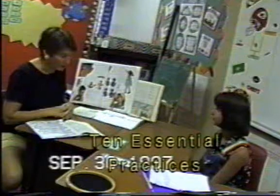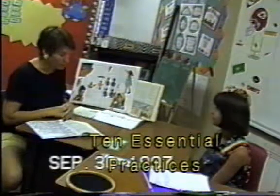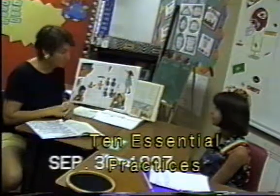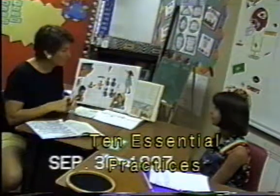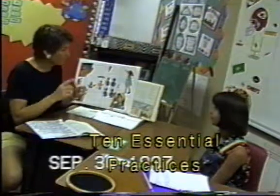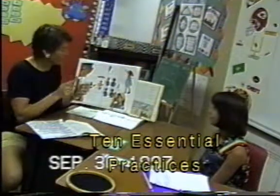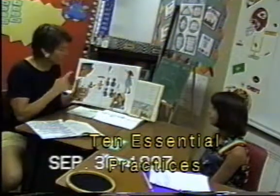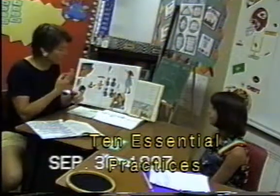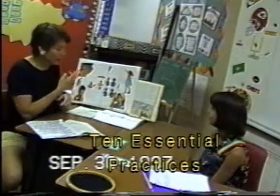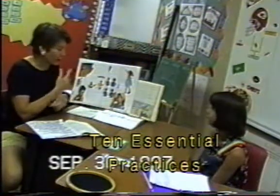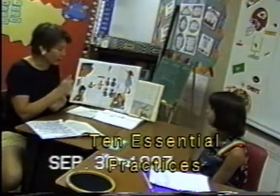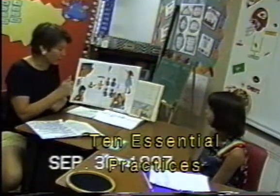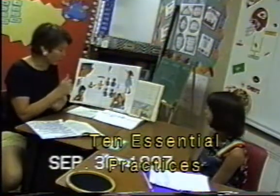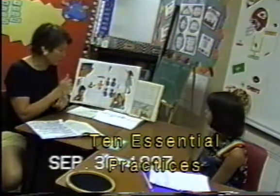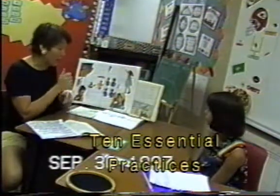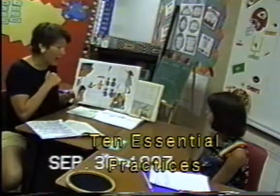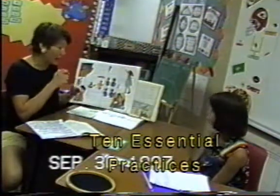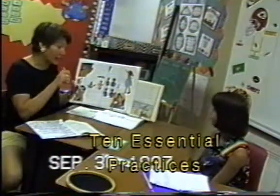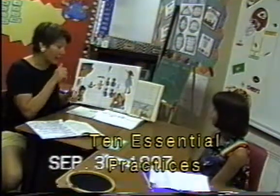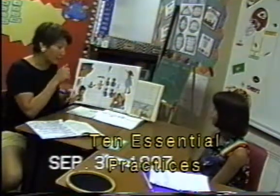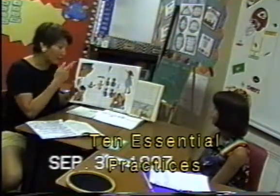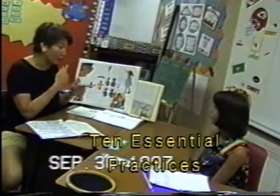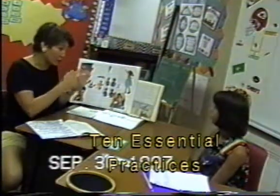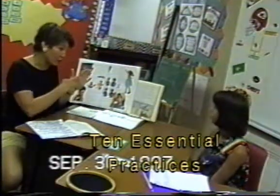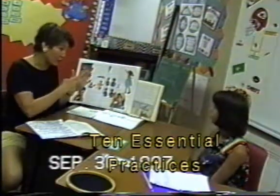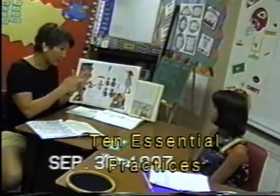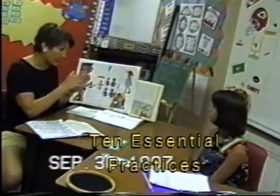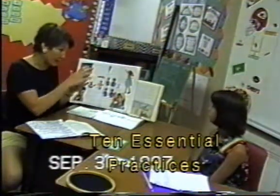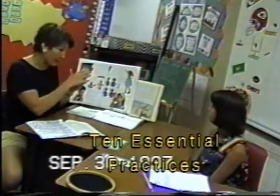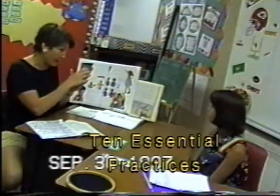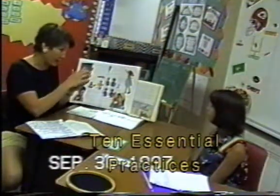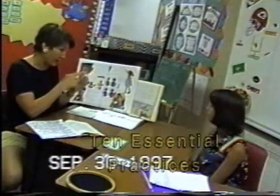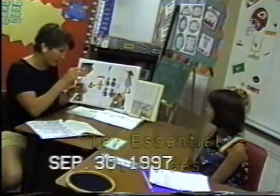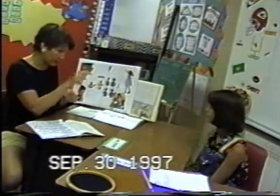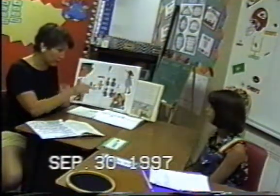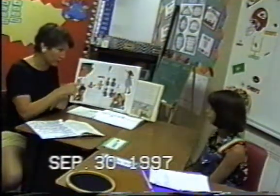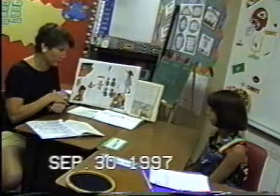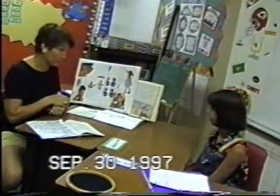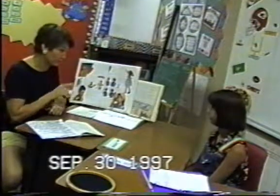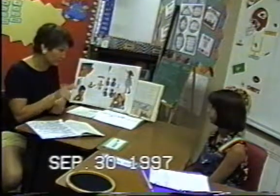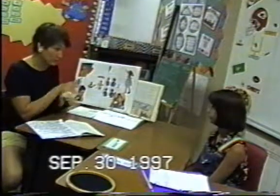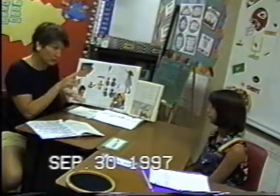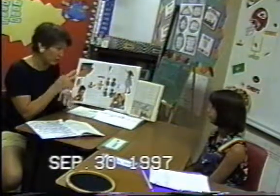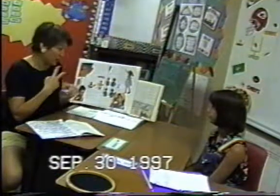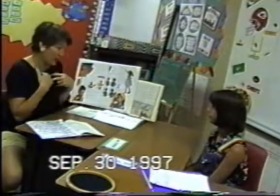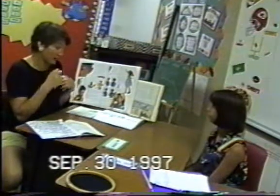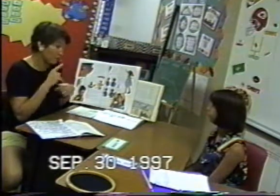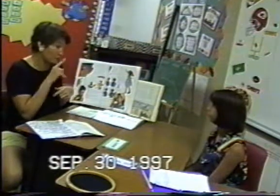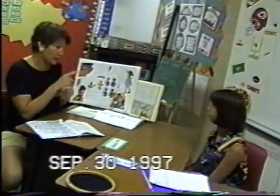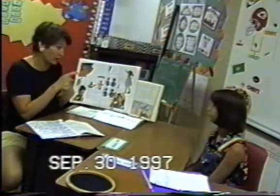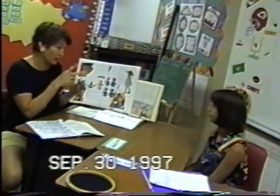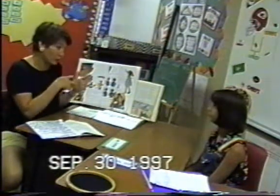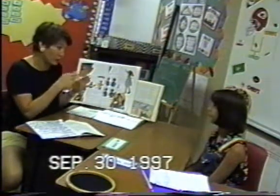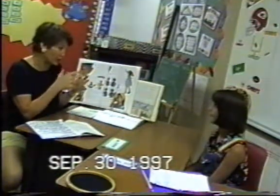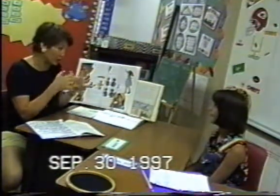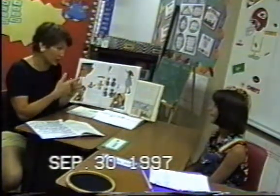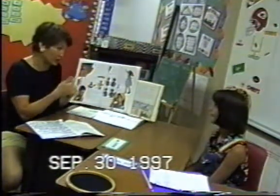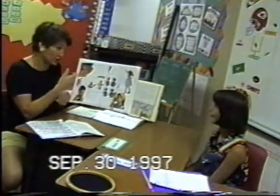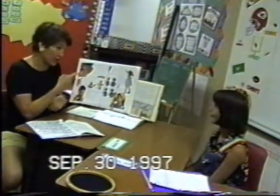So, first I am going to read a paragraph to you. You don't have to really read much